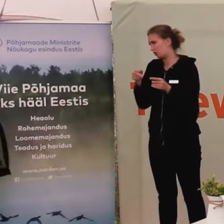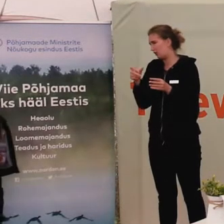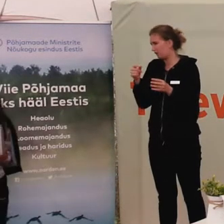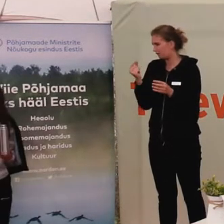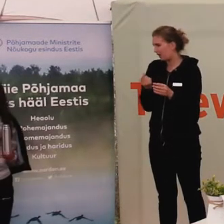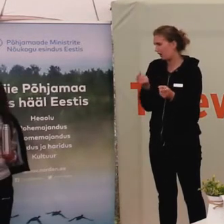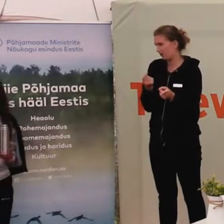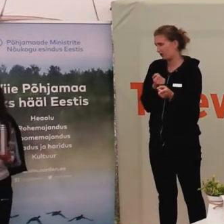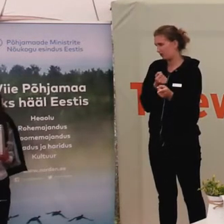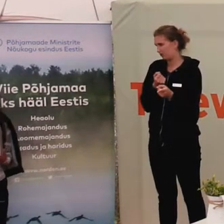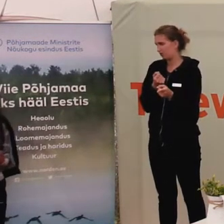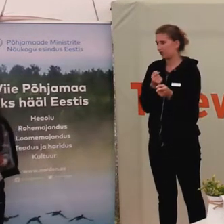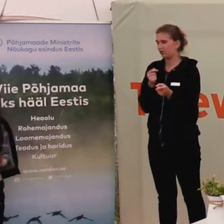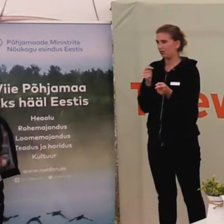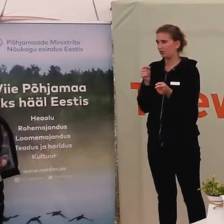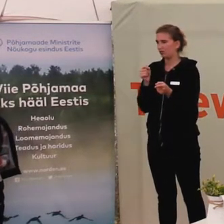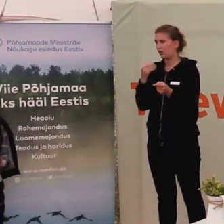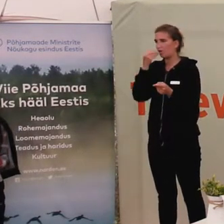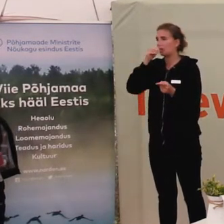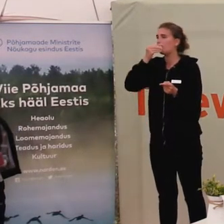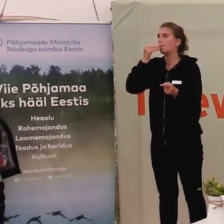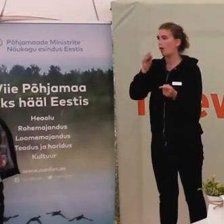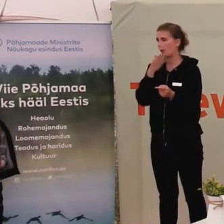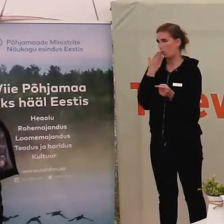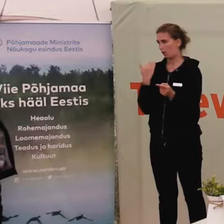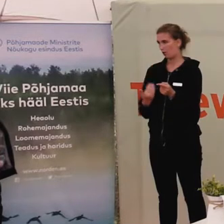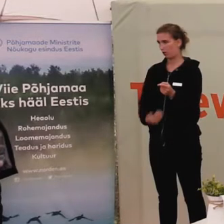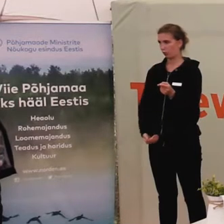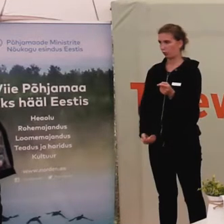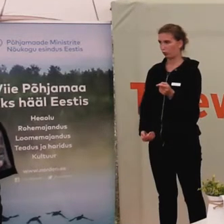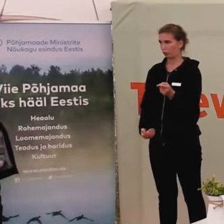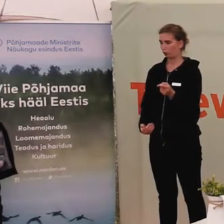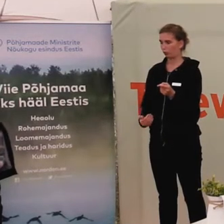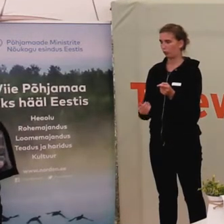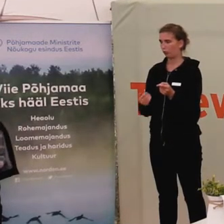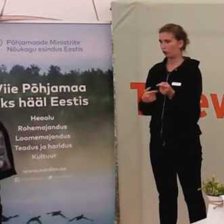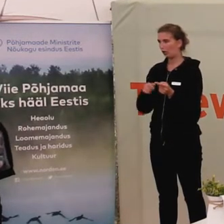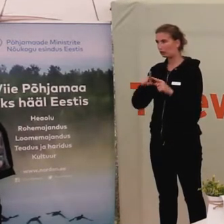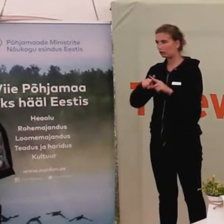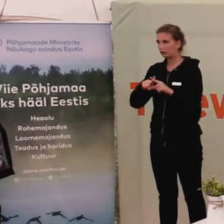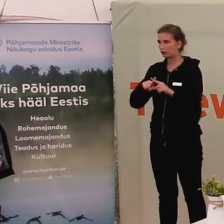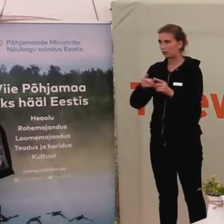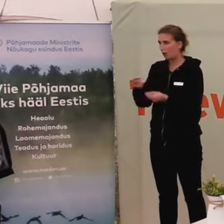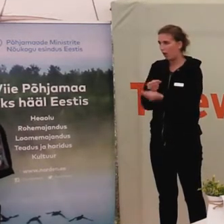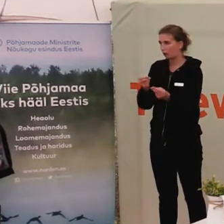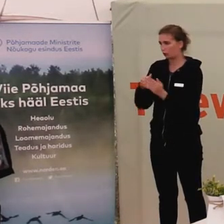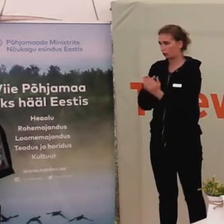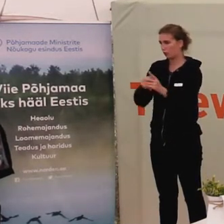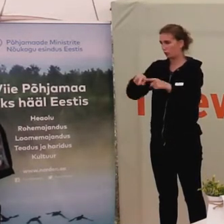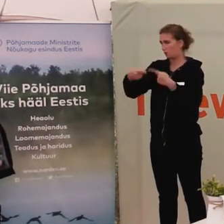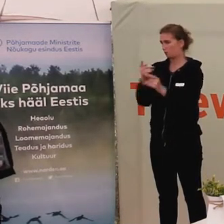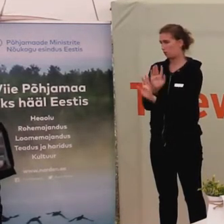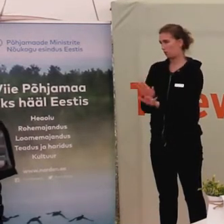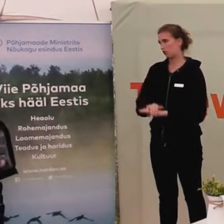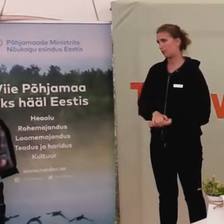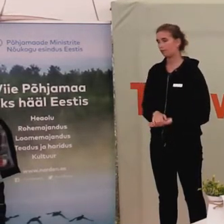weight on them, but they don't produce better quality or they don't improve the economy.